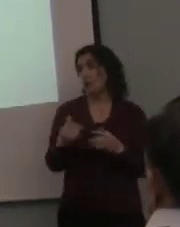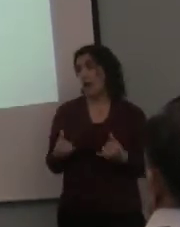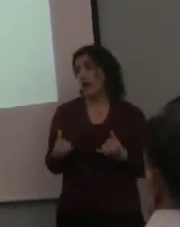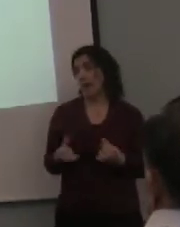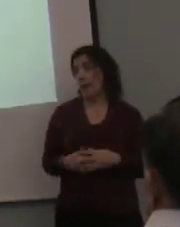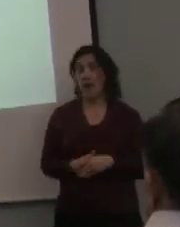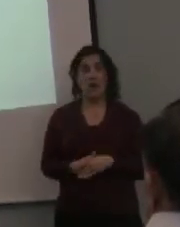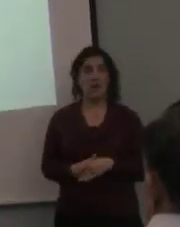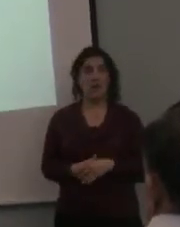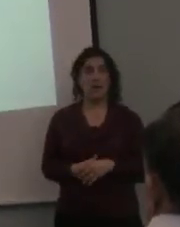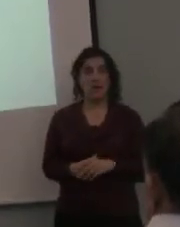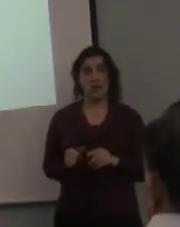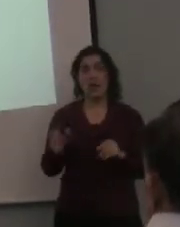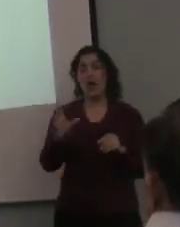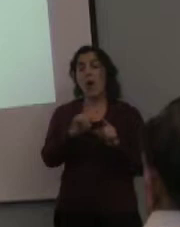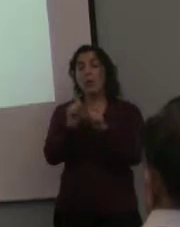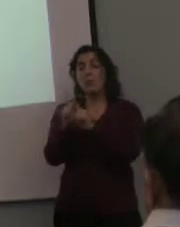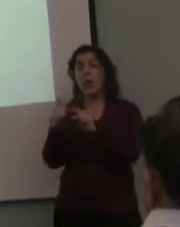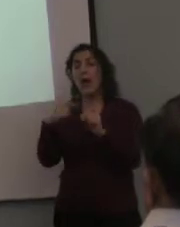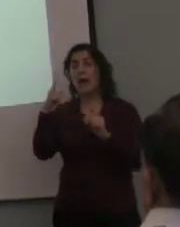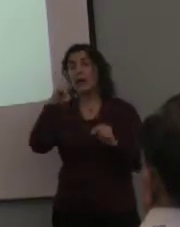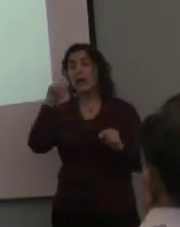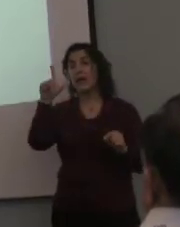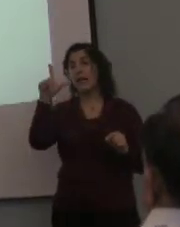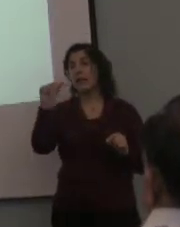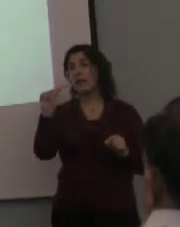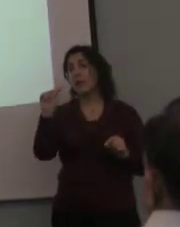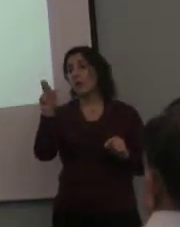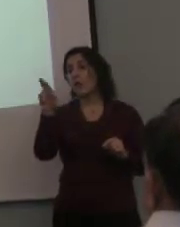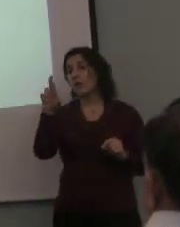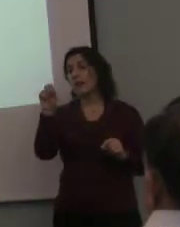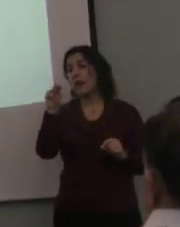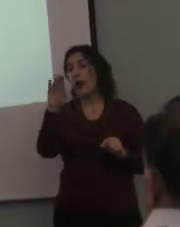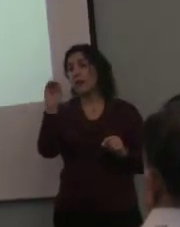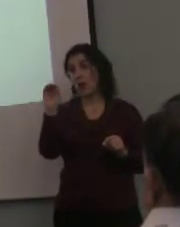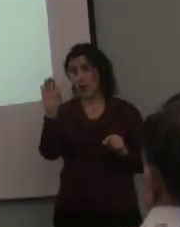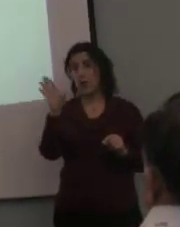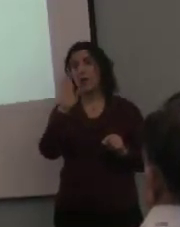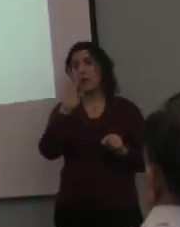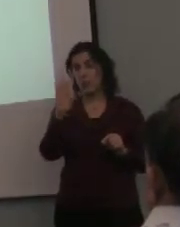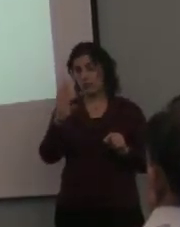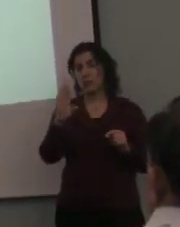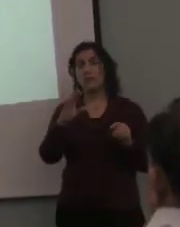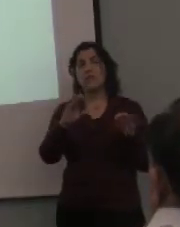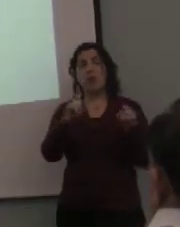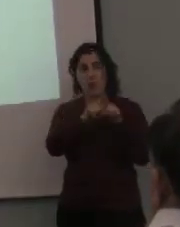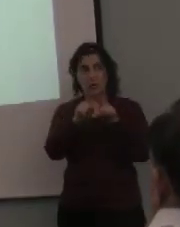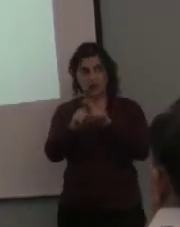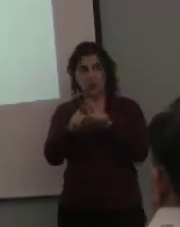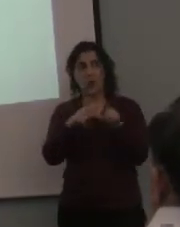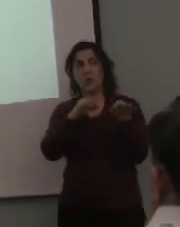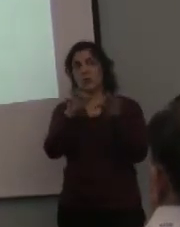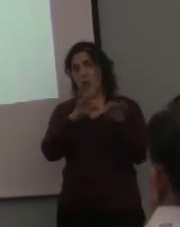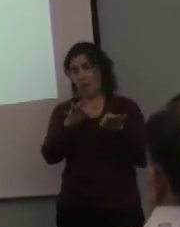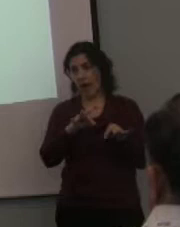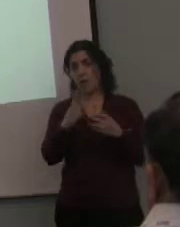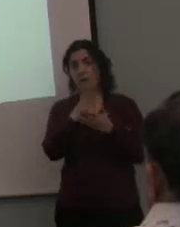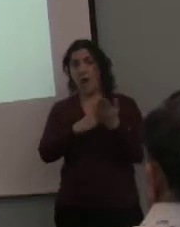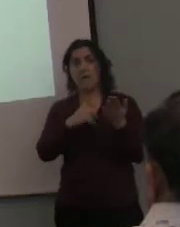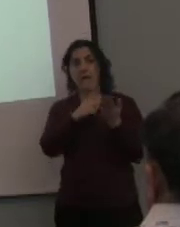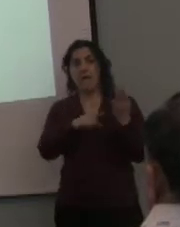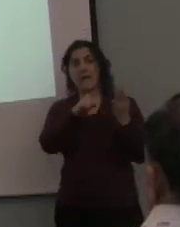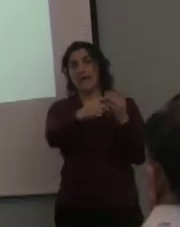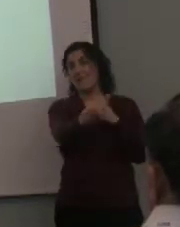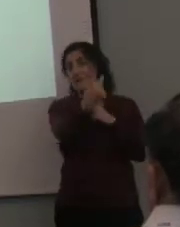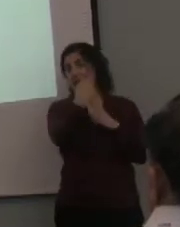now. Also, I think Laureano will be talking about some of what he